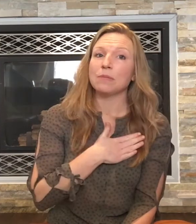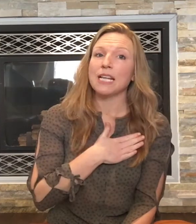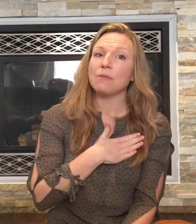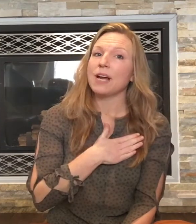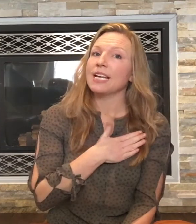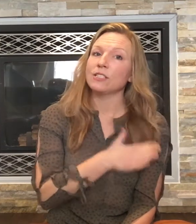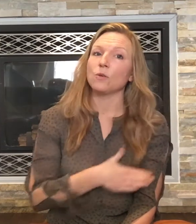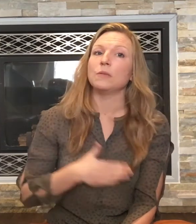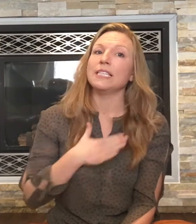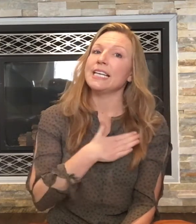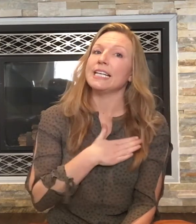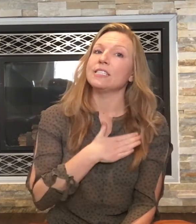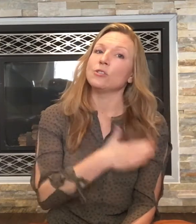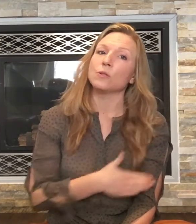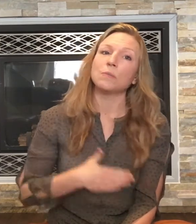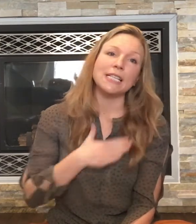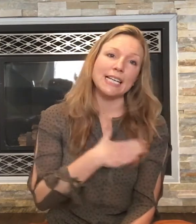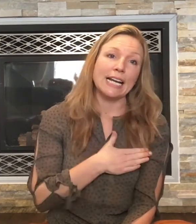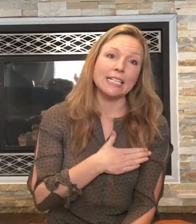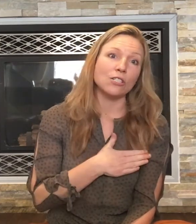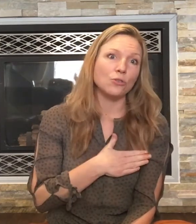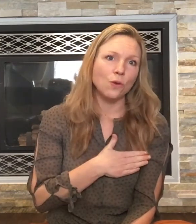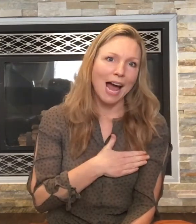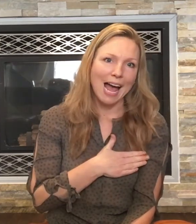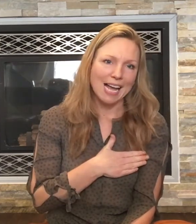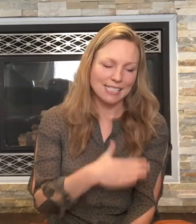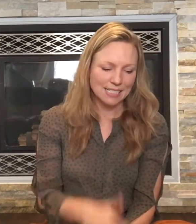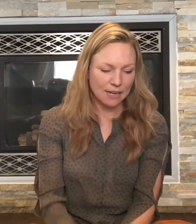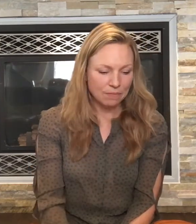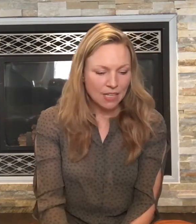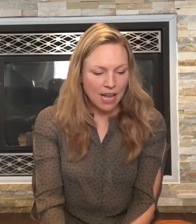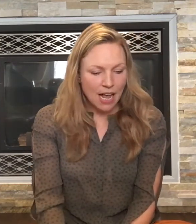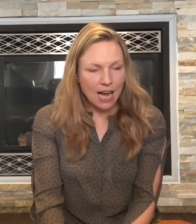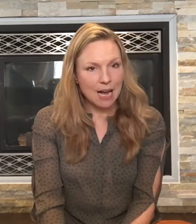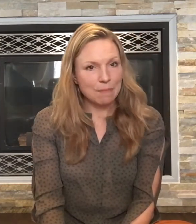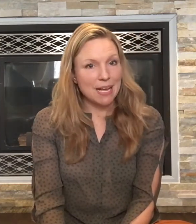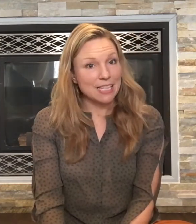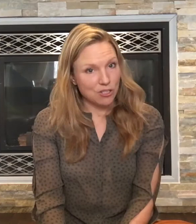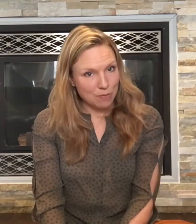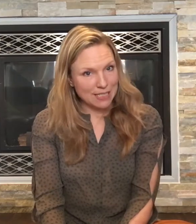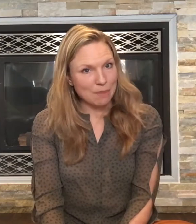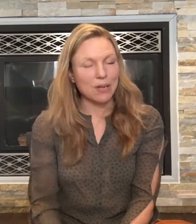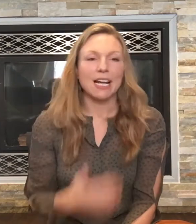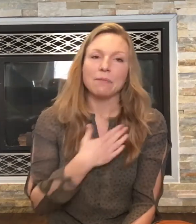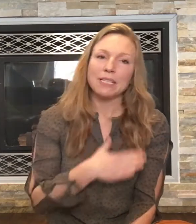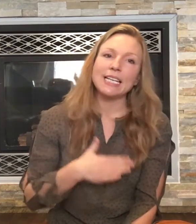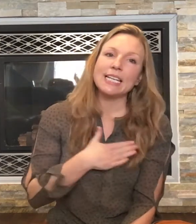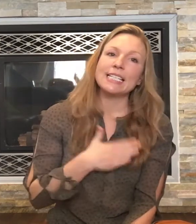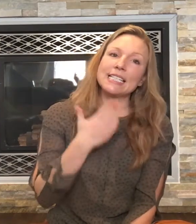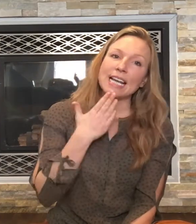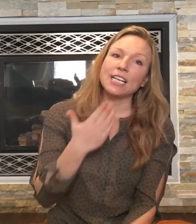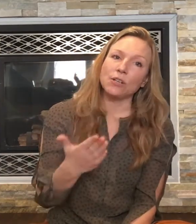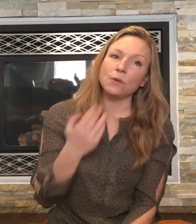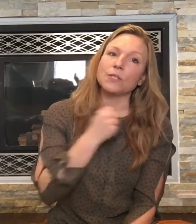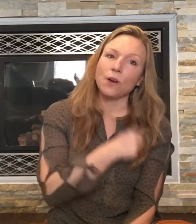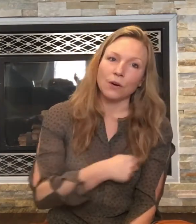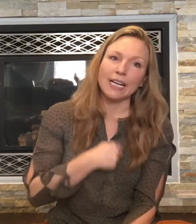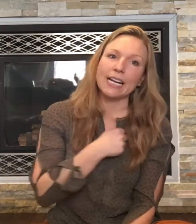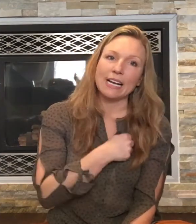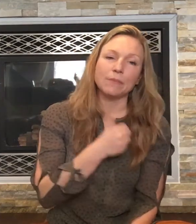polite way, so please use please to ask. And then she repeats that part again. Please, thank you, sorry, helps